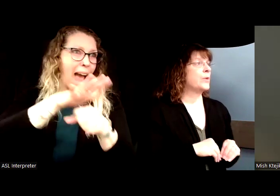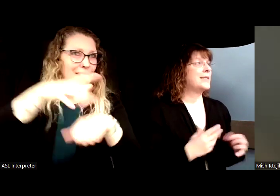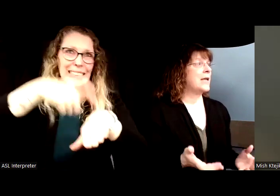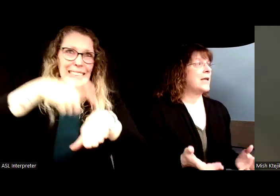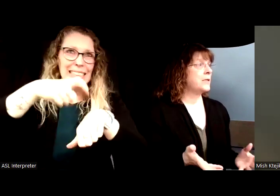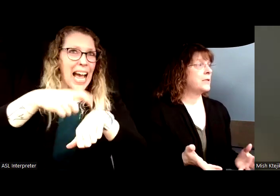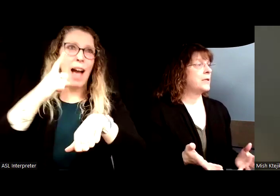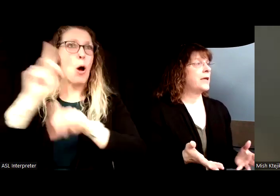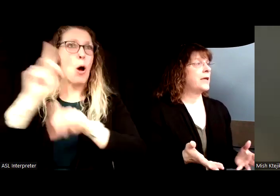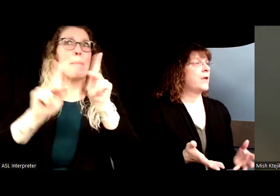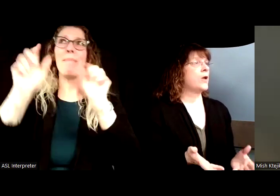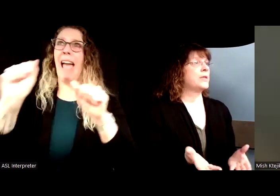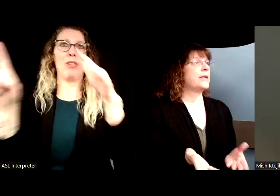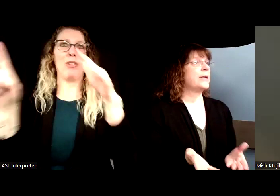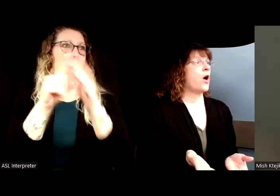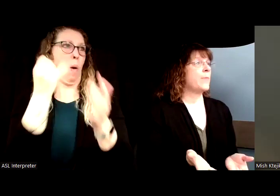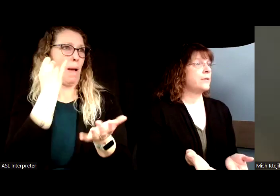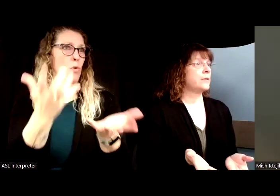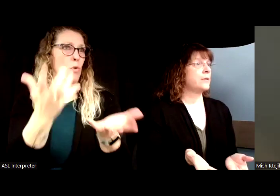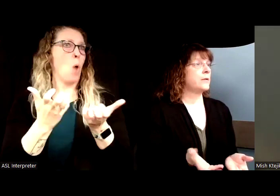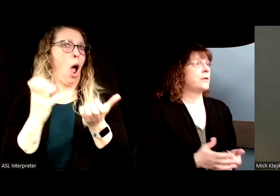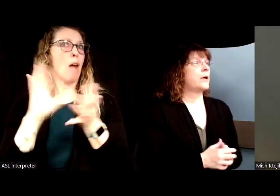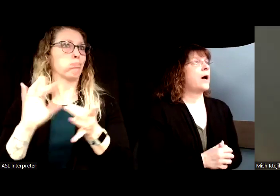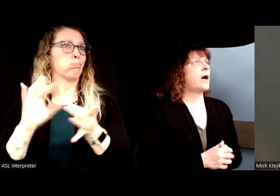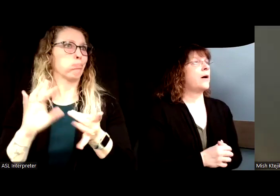to attend, if they want to attend to comment.